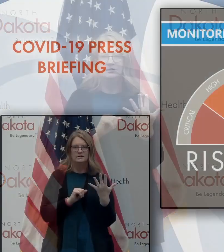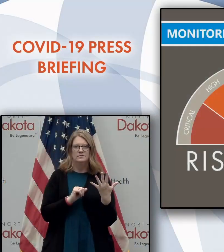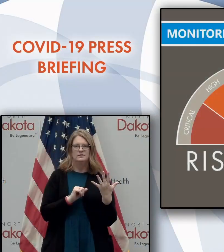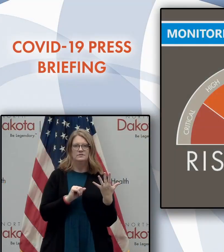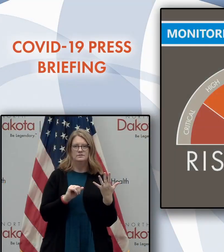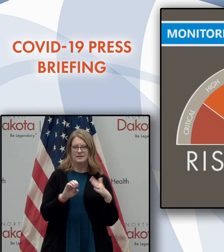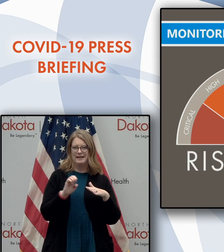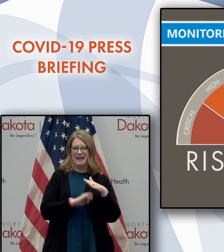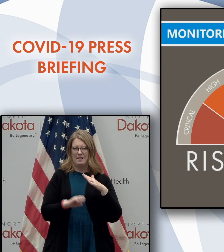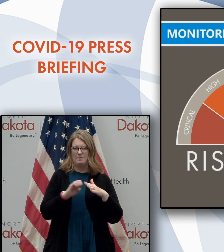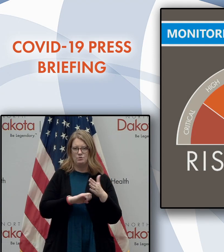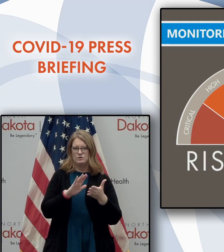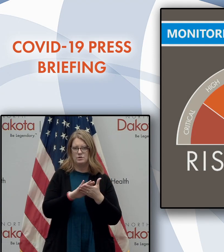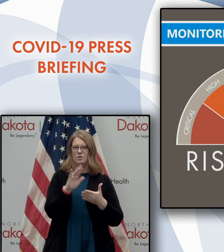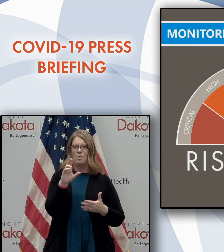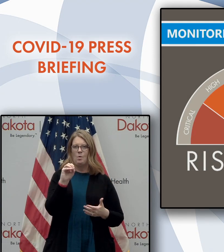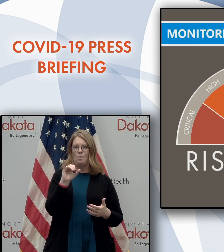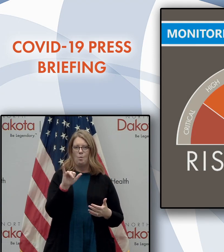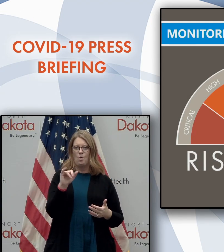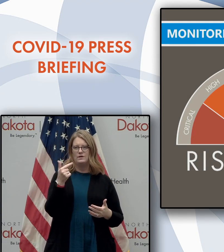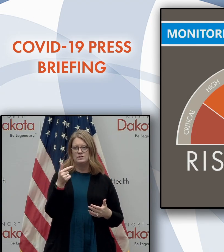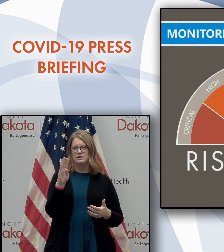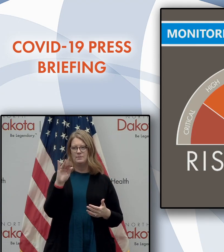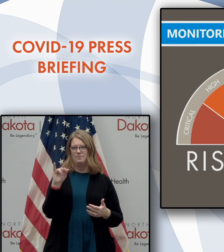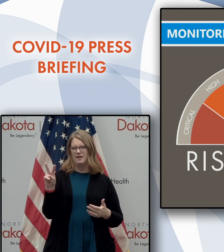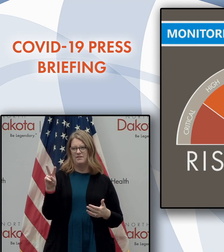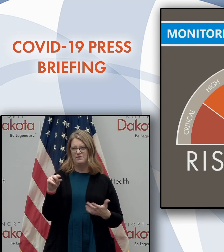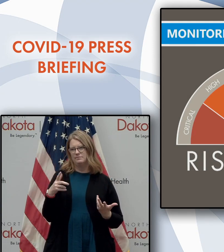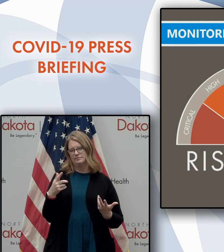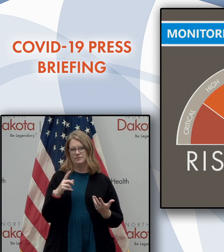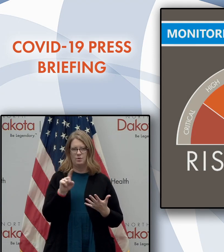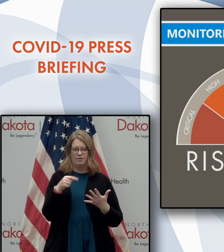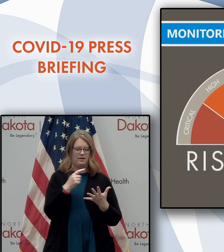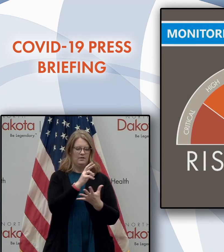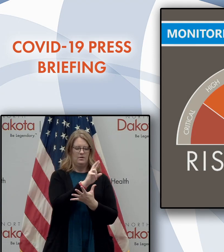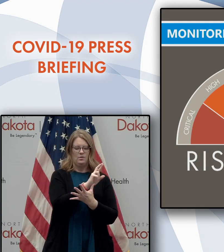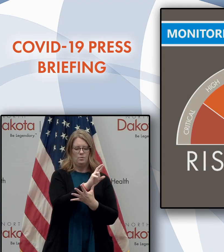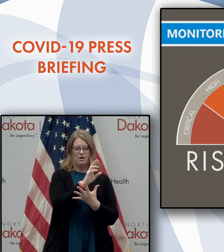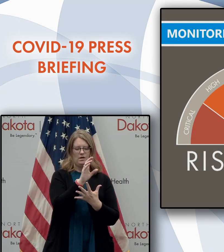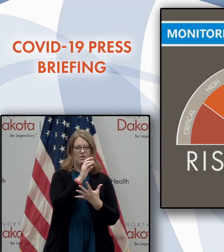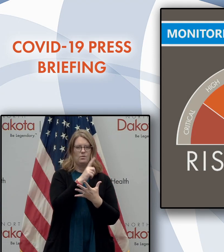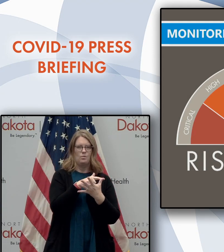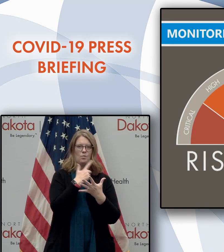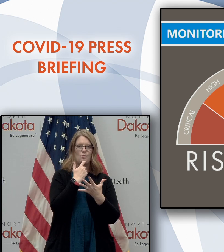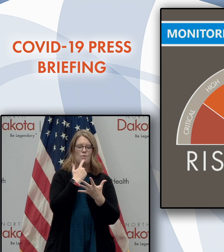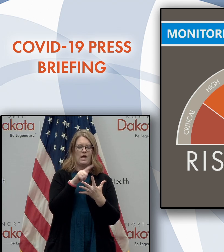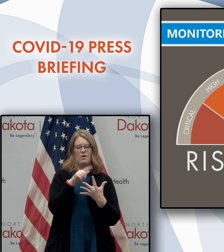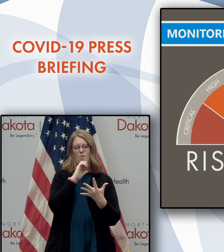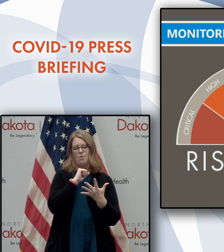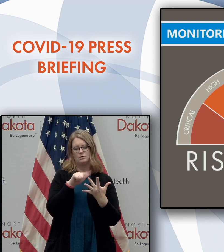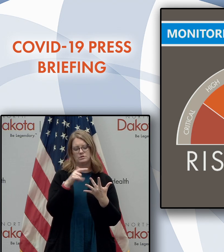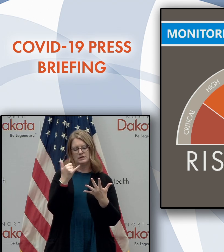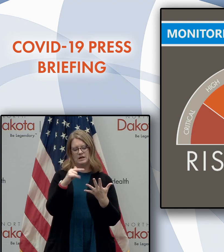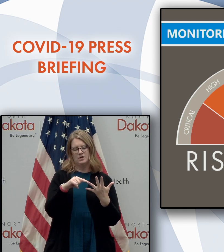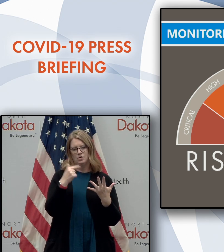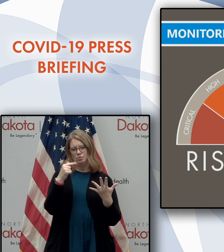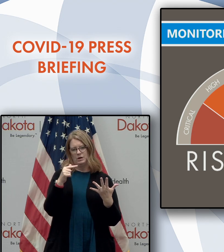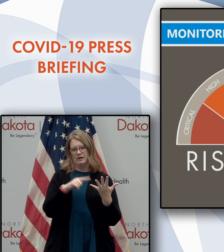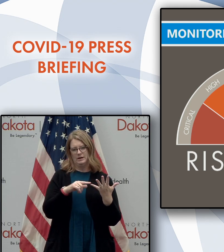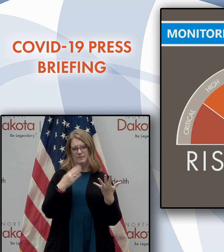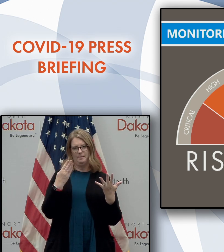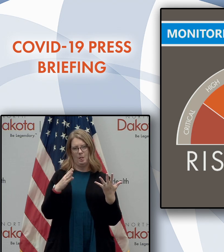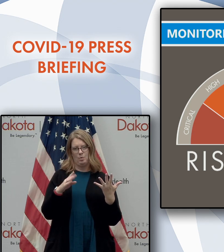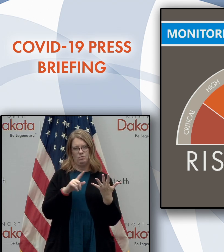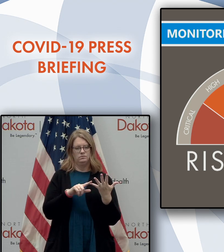to elementary school Roy G. Biv, but we've only got the first 5, so red, orange, yellow, and G